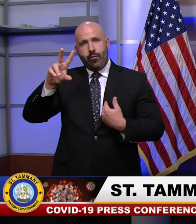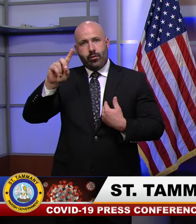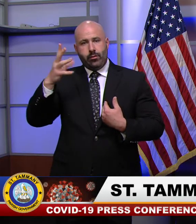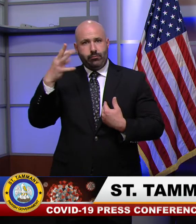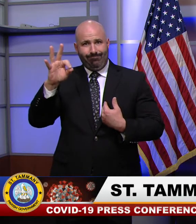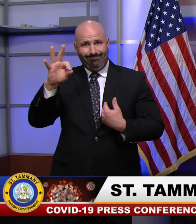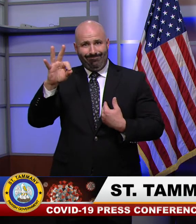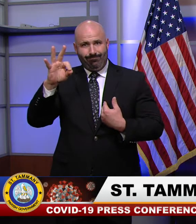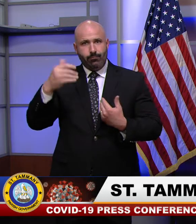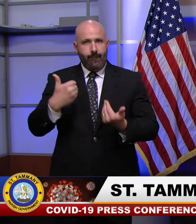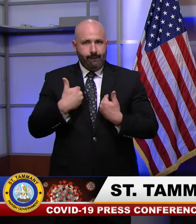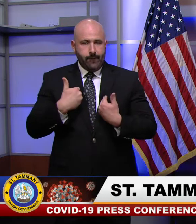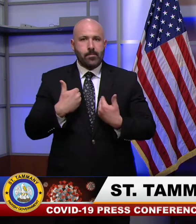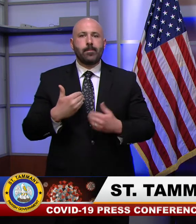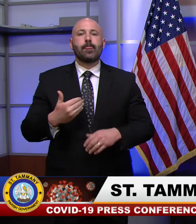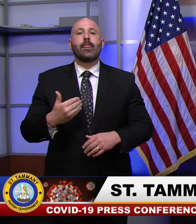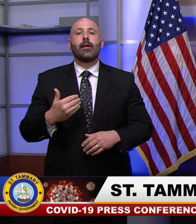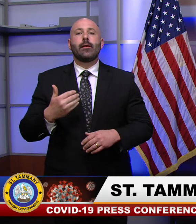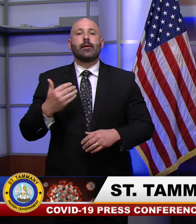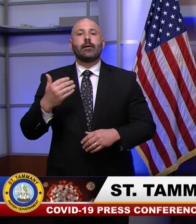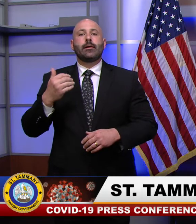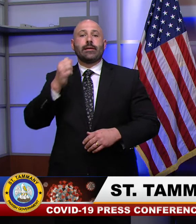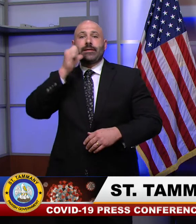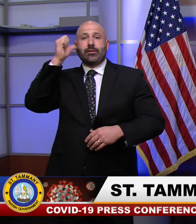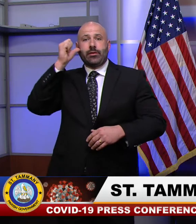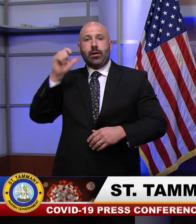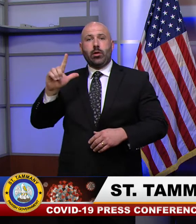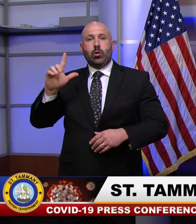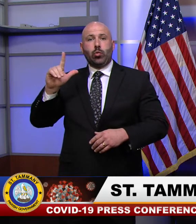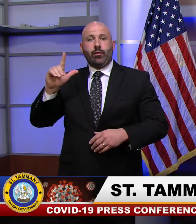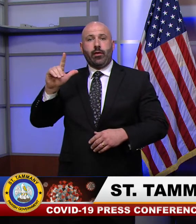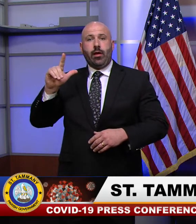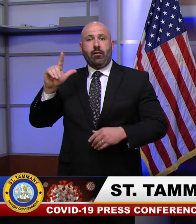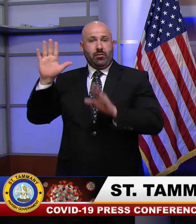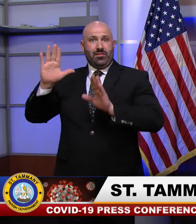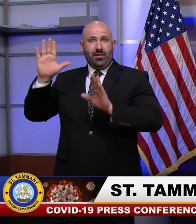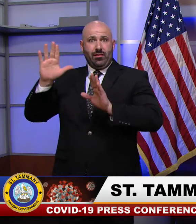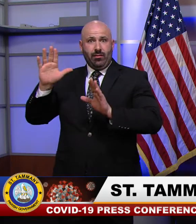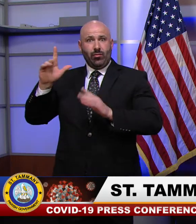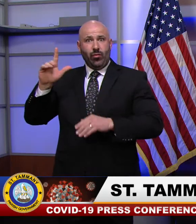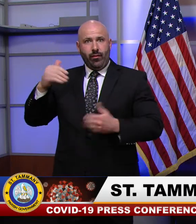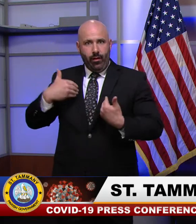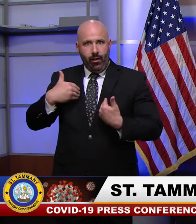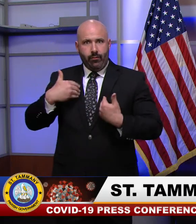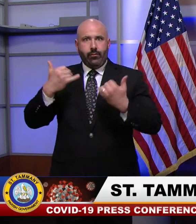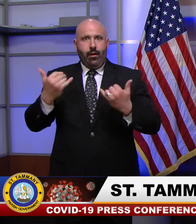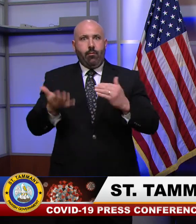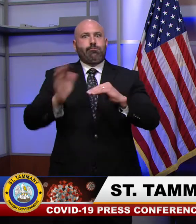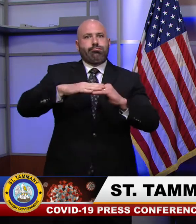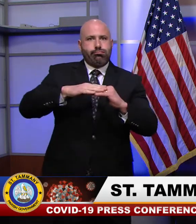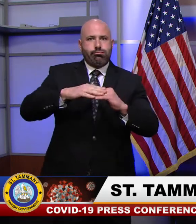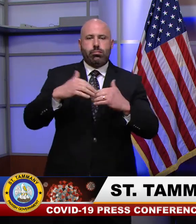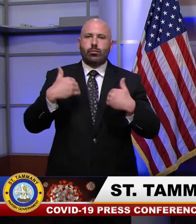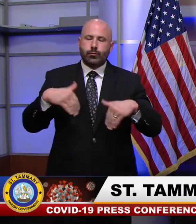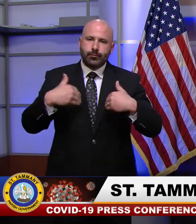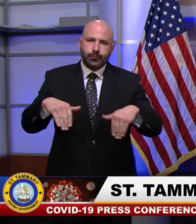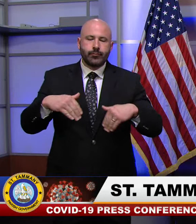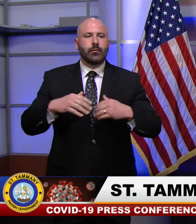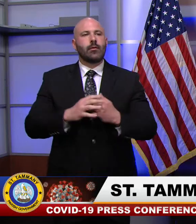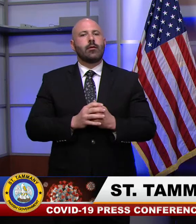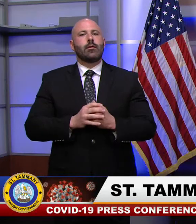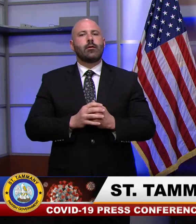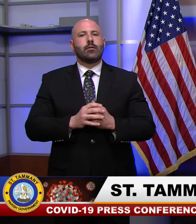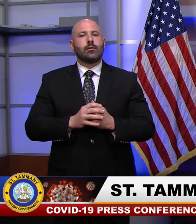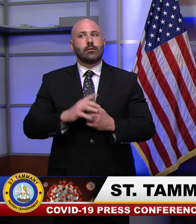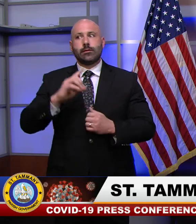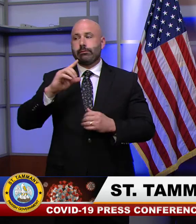confirmed number of 25 on yesterday, Sunday. We are at a critical stage in our